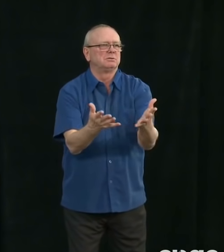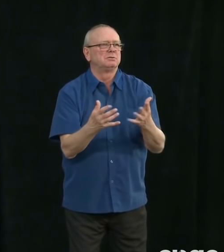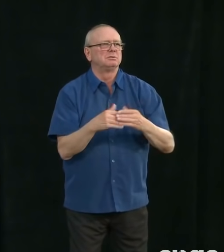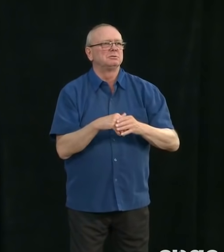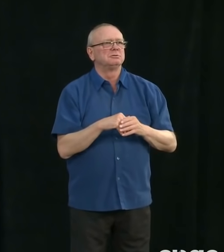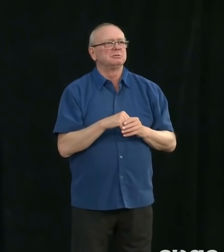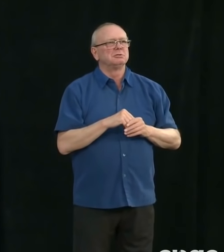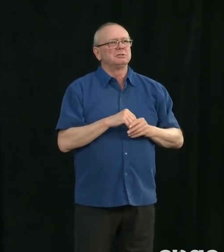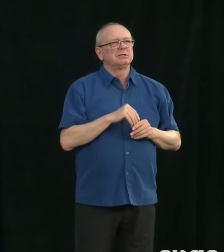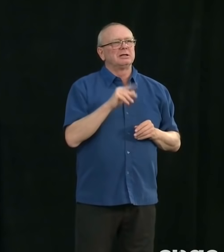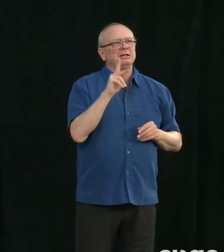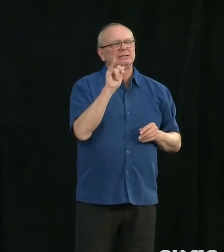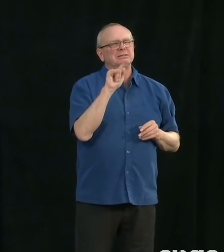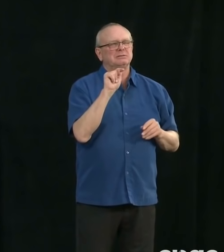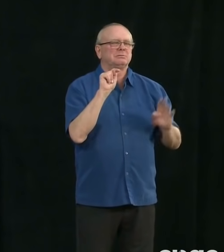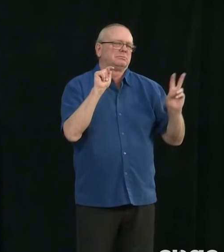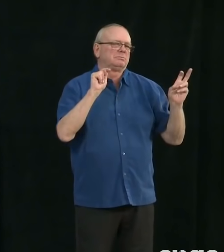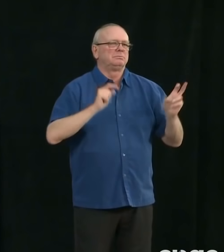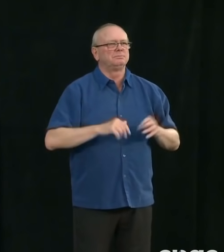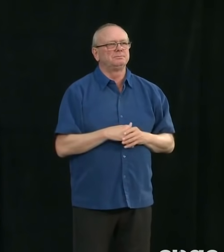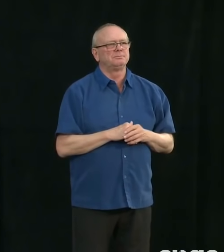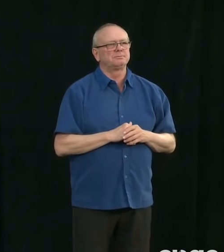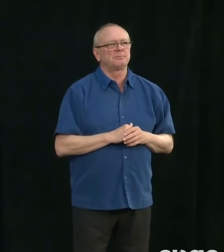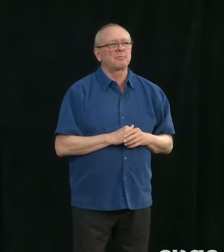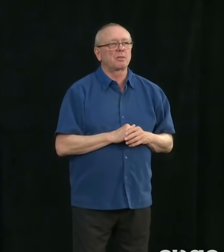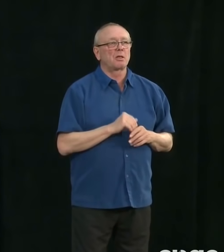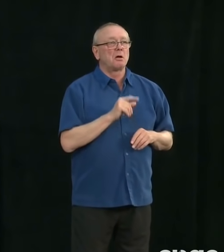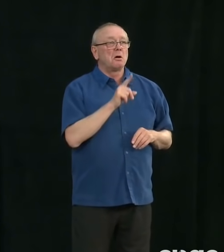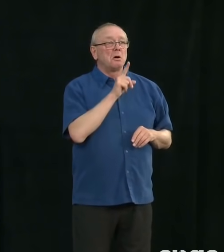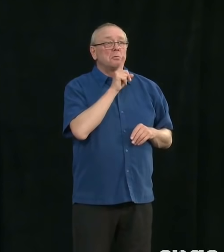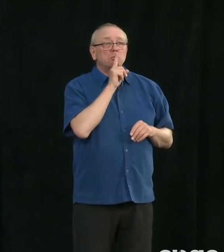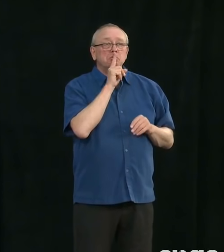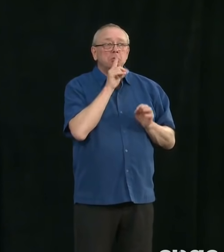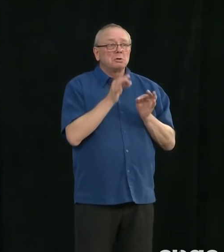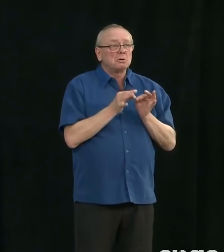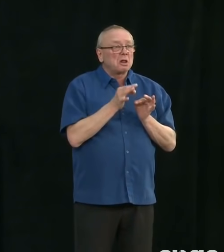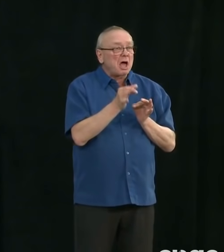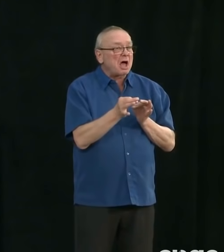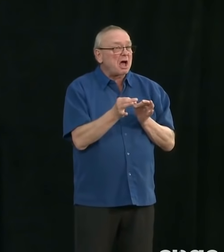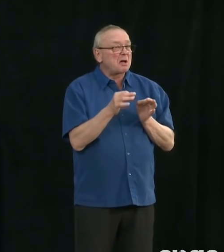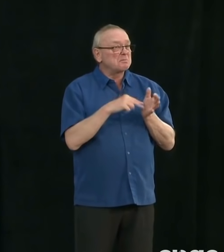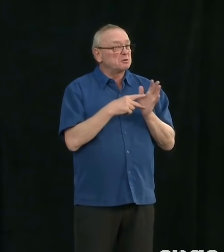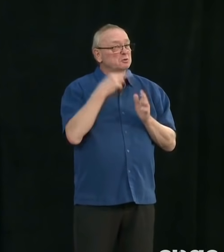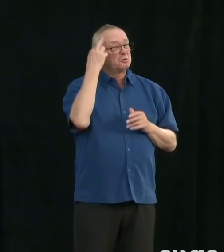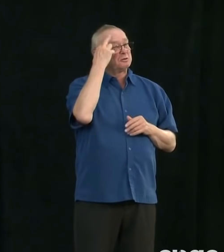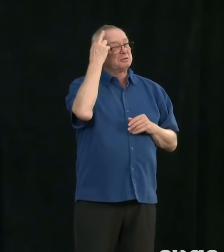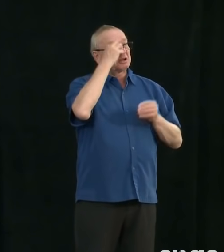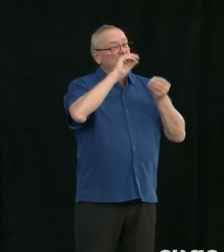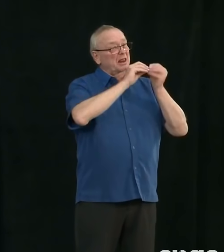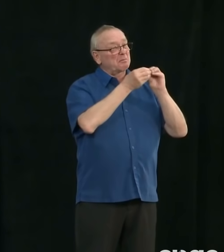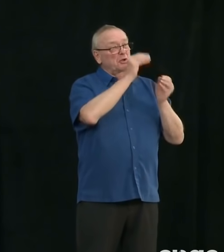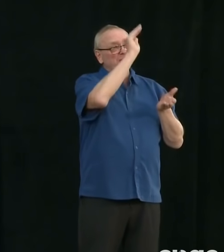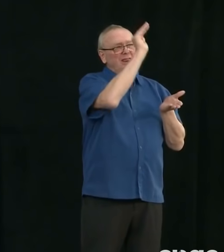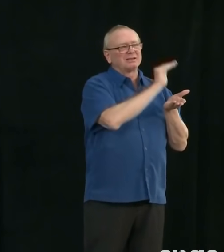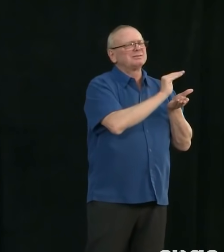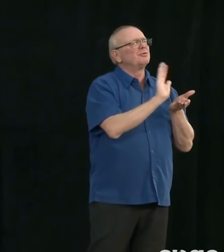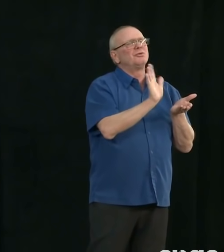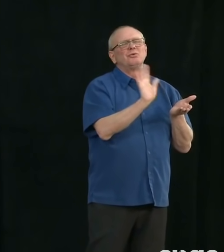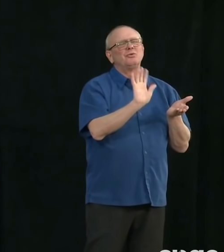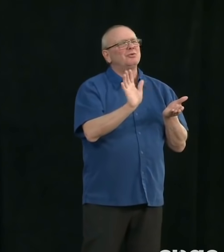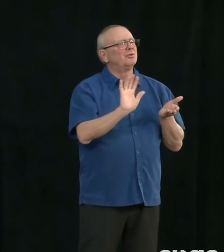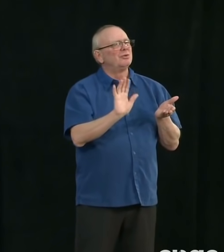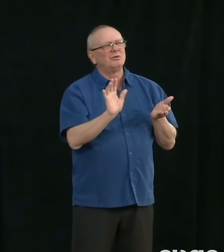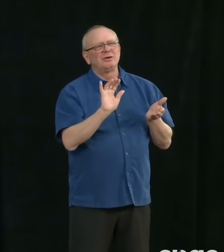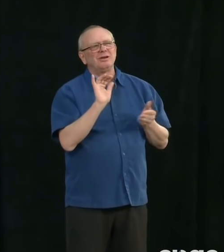been delayed, that's not the main reason for the change in the anticipated testing numbers. It's